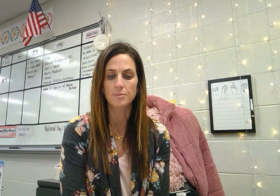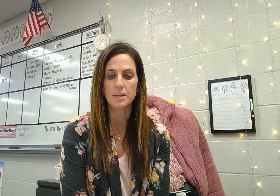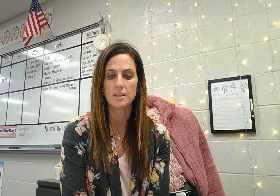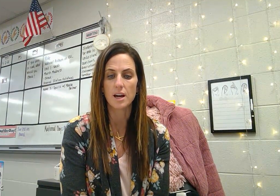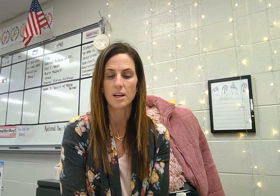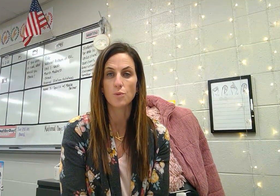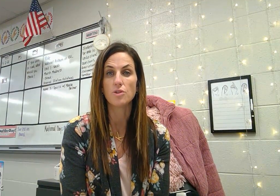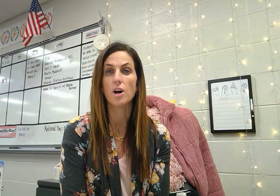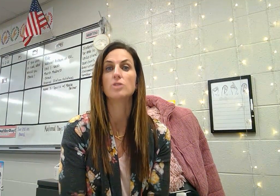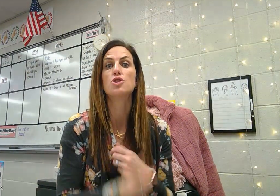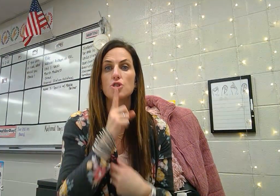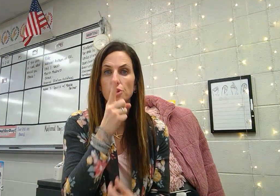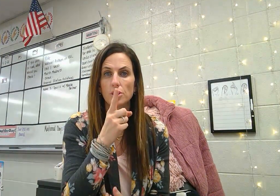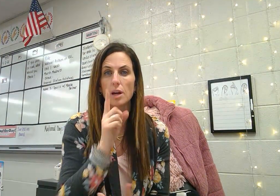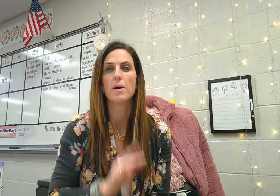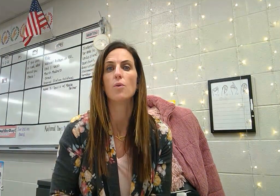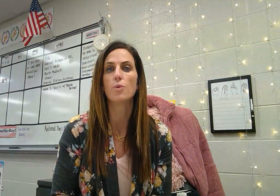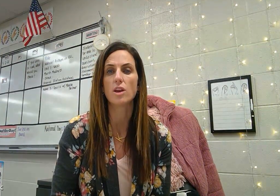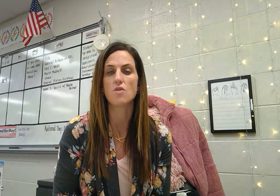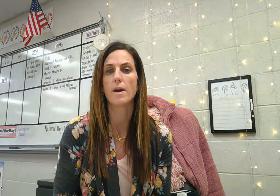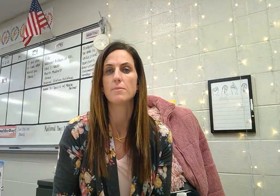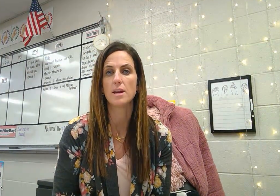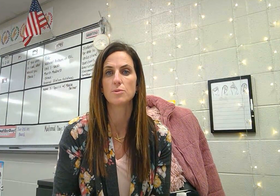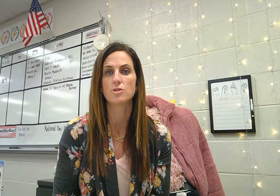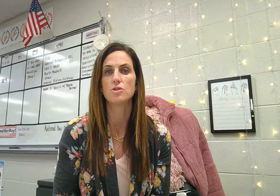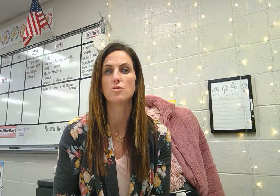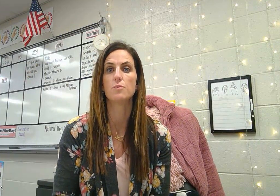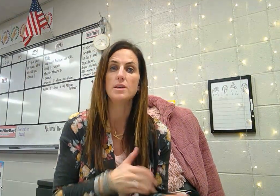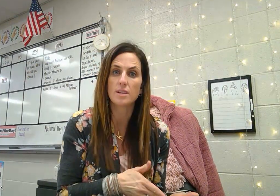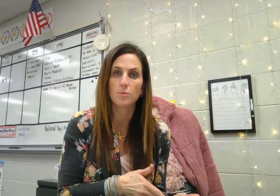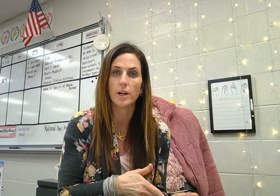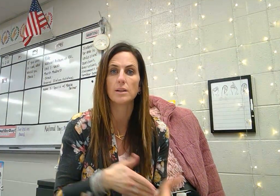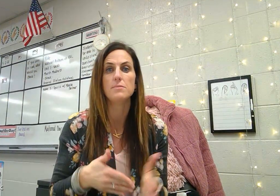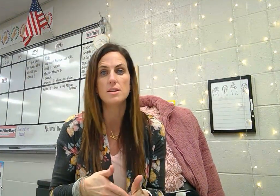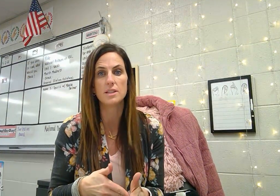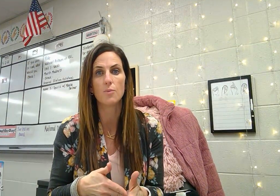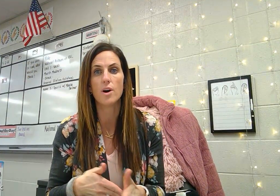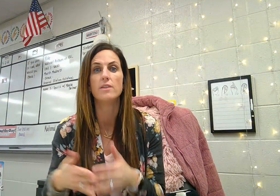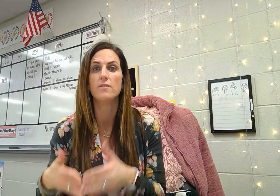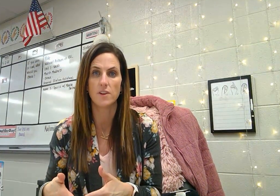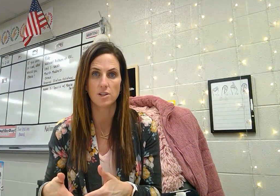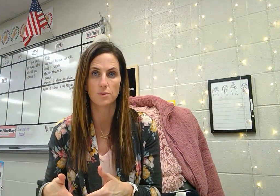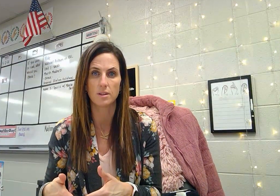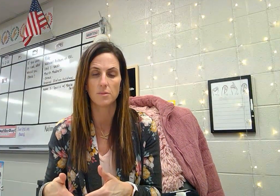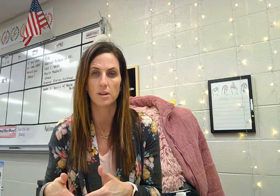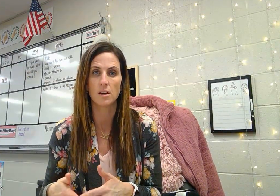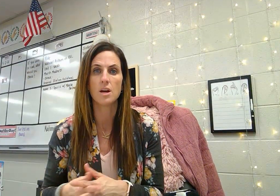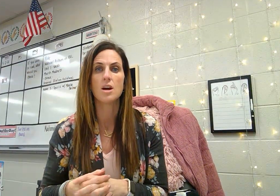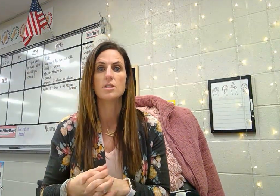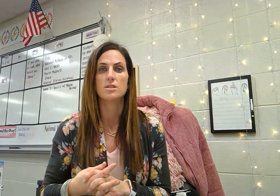to sign when you're not sure about when you might be able to be somewhere, meet someone, finish with something.